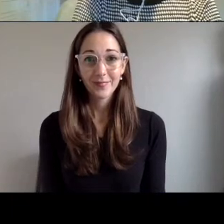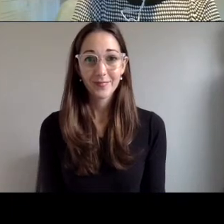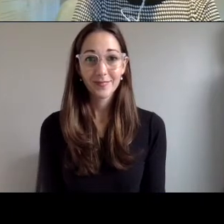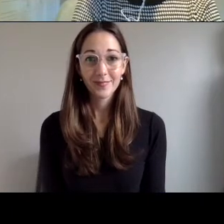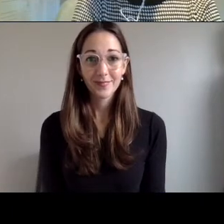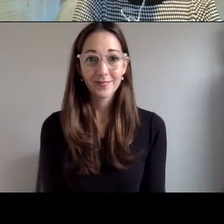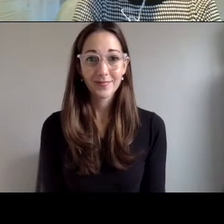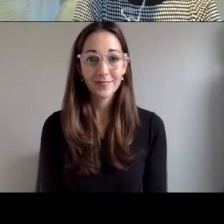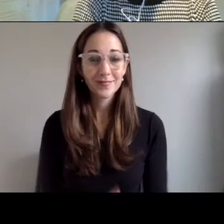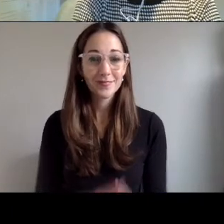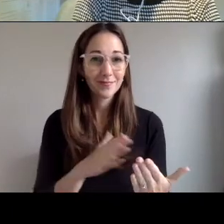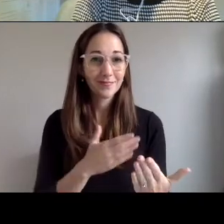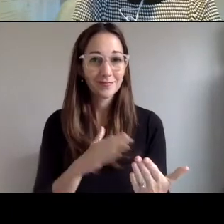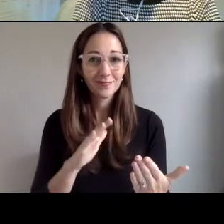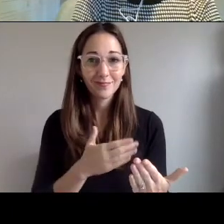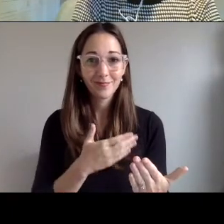Everyone?